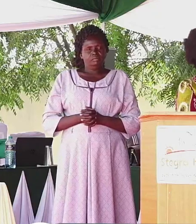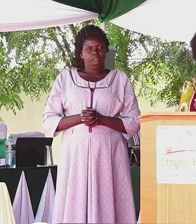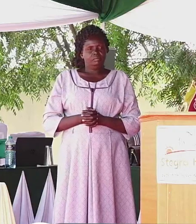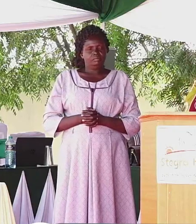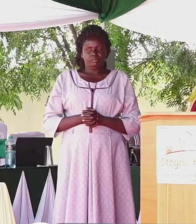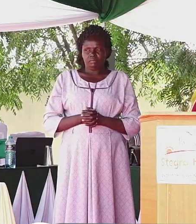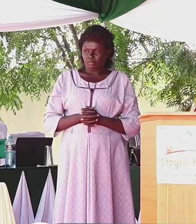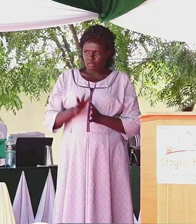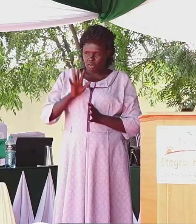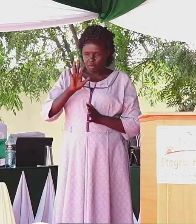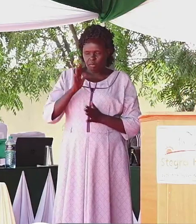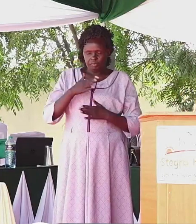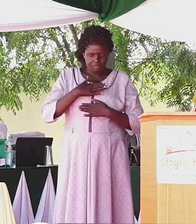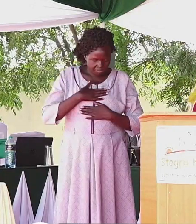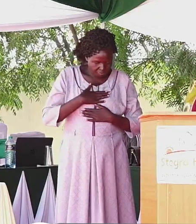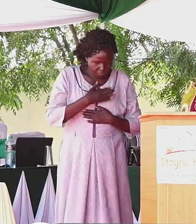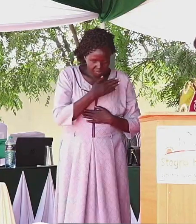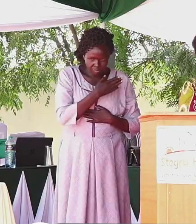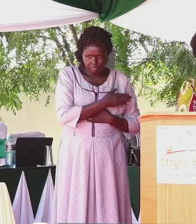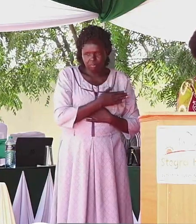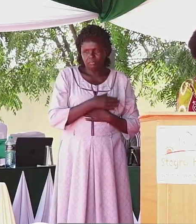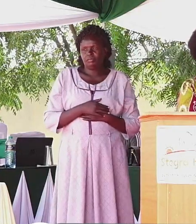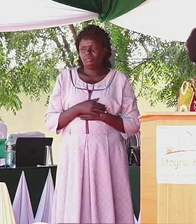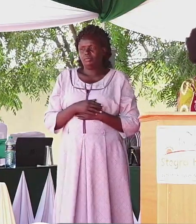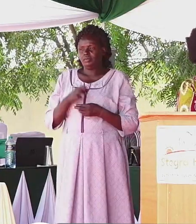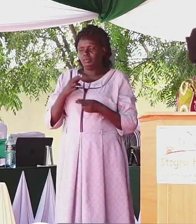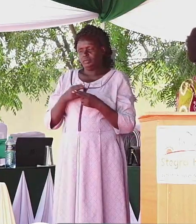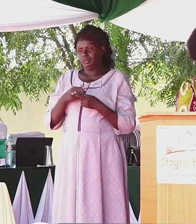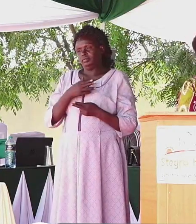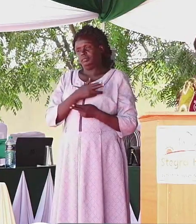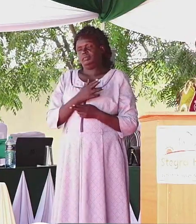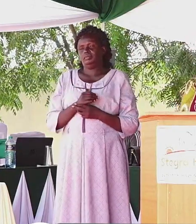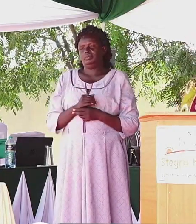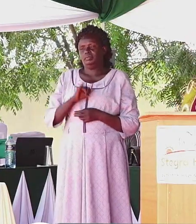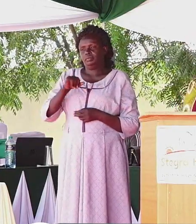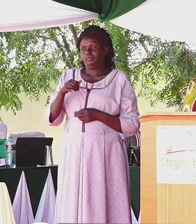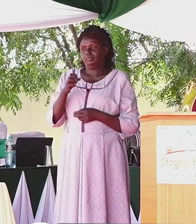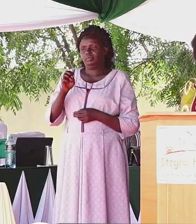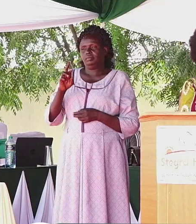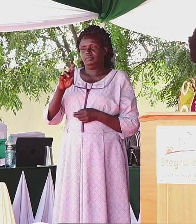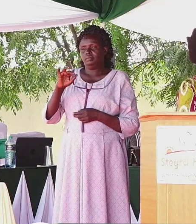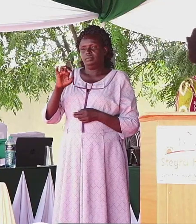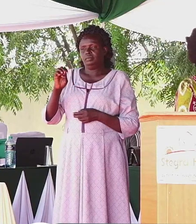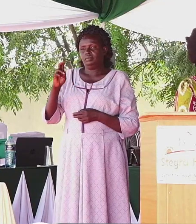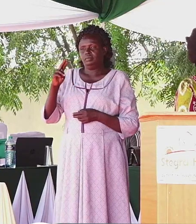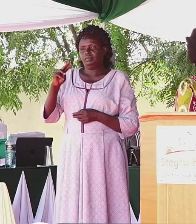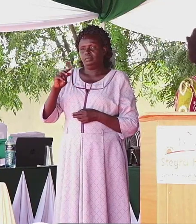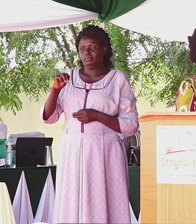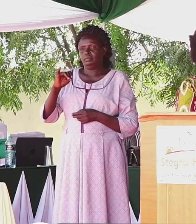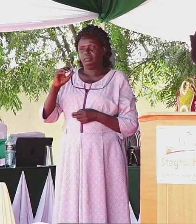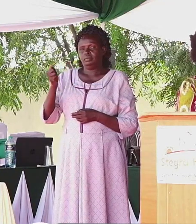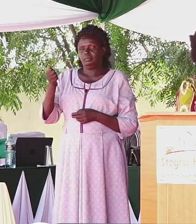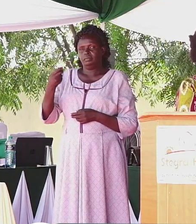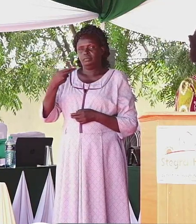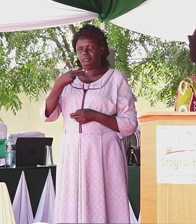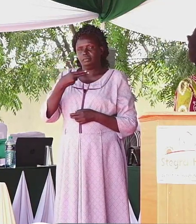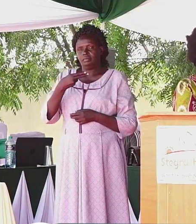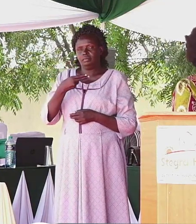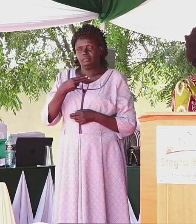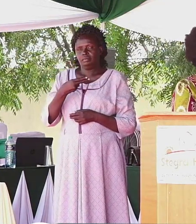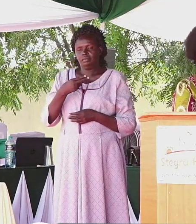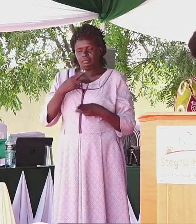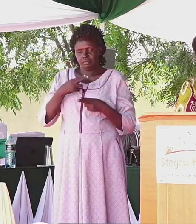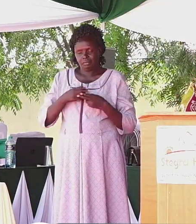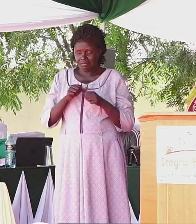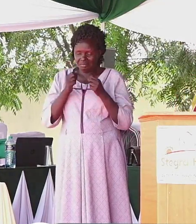Your Excellency, Honorable Jeremiah Ikamais, Governor Turkana County, I hope I've pronounced your name well.